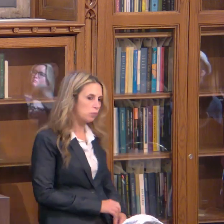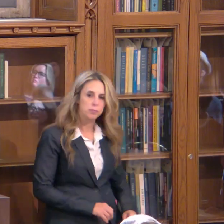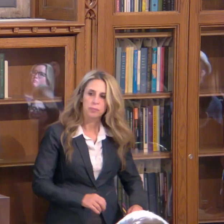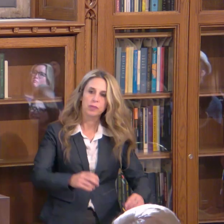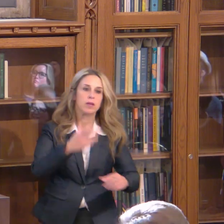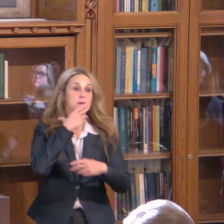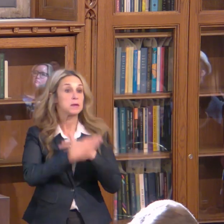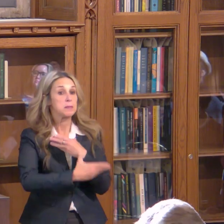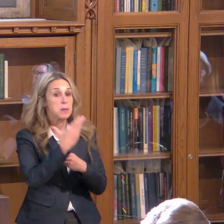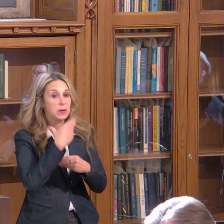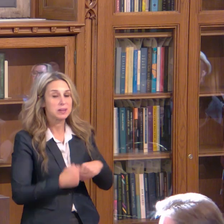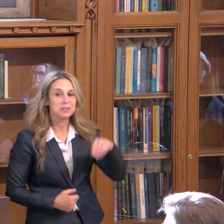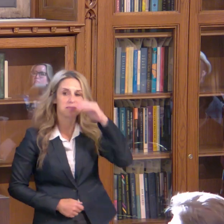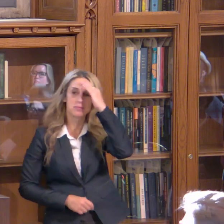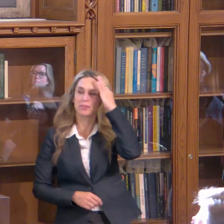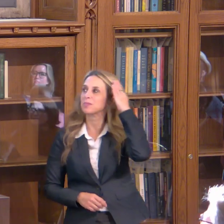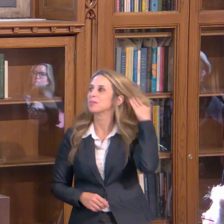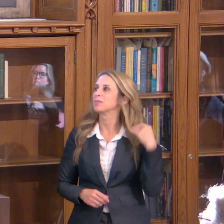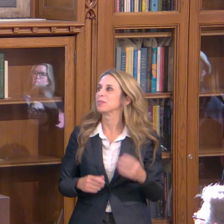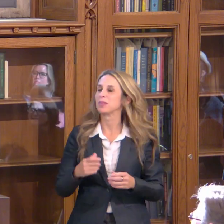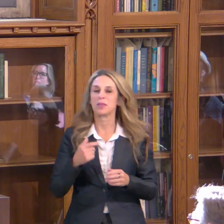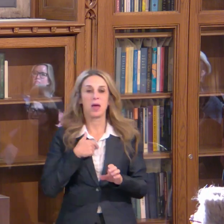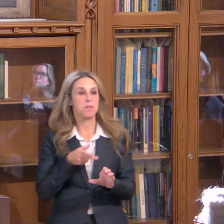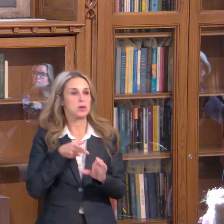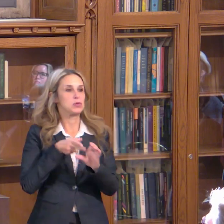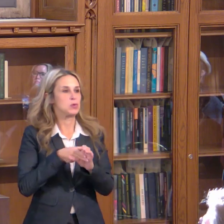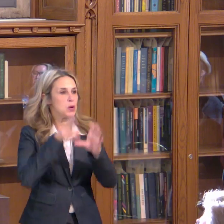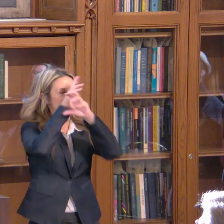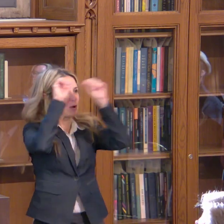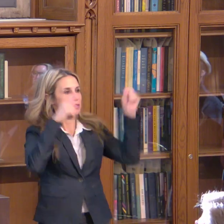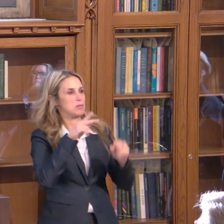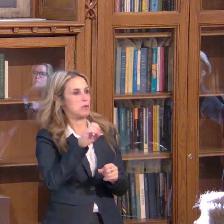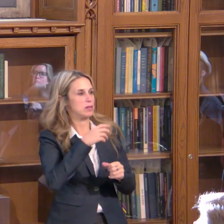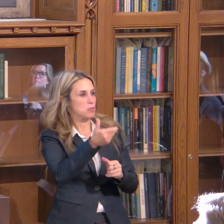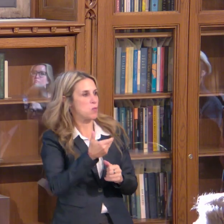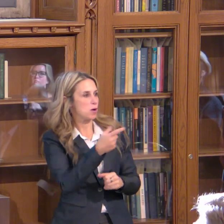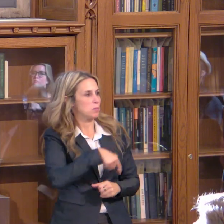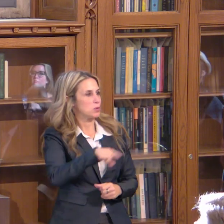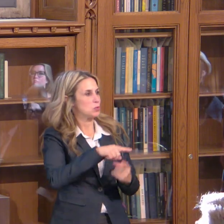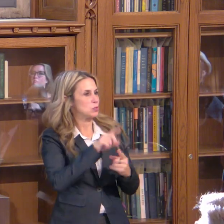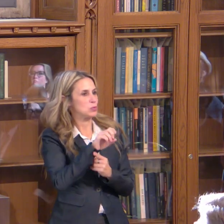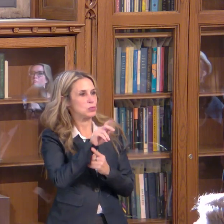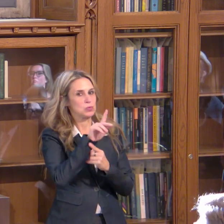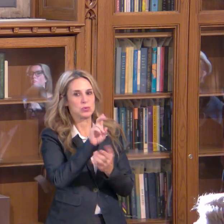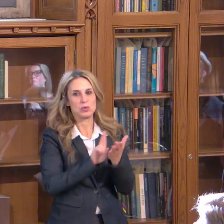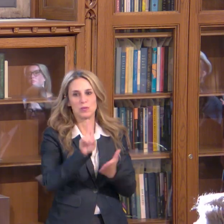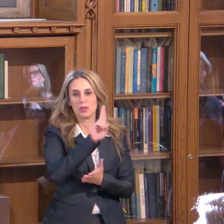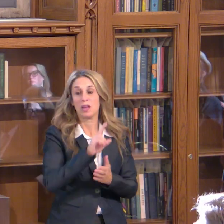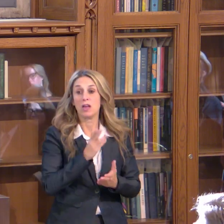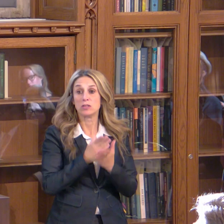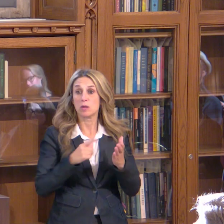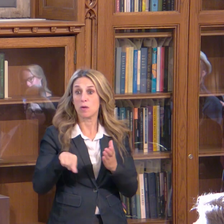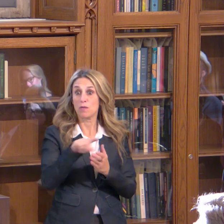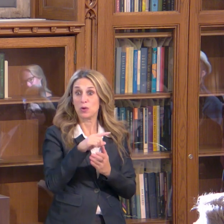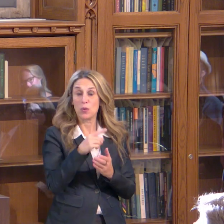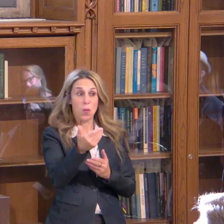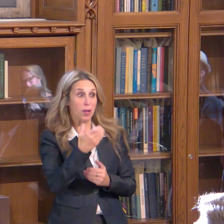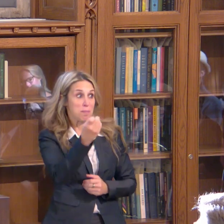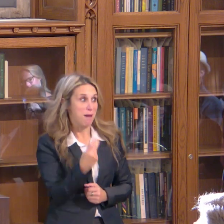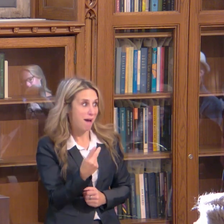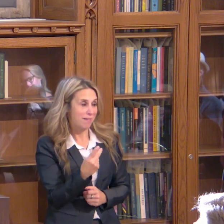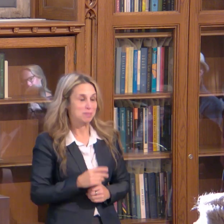uh good morning uh let me join president price and welcome you uh to Duke uh to some of you it's welcome